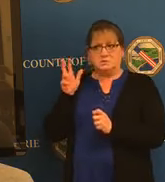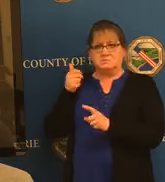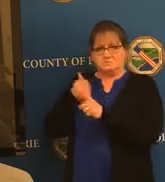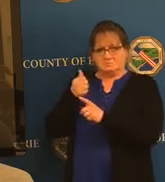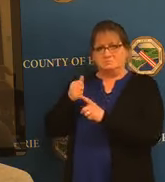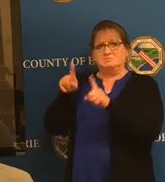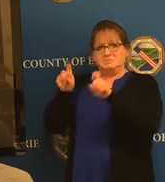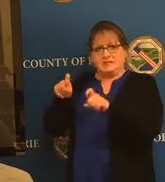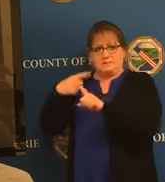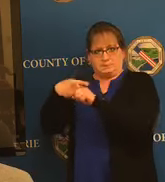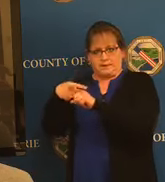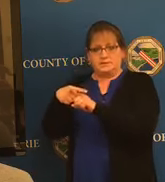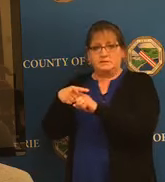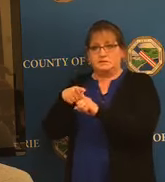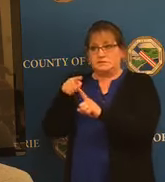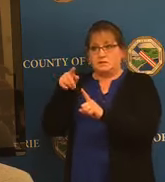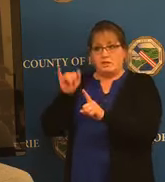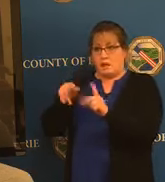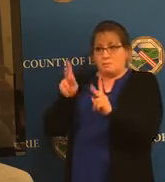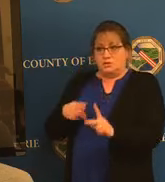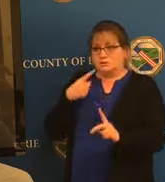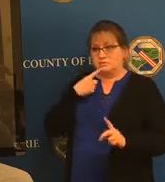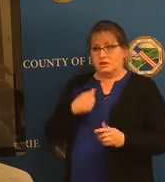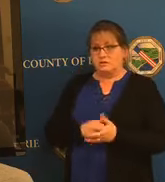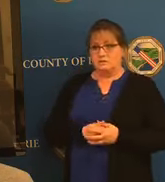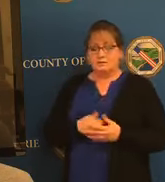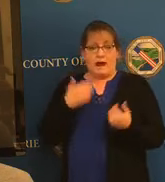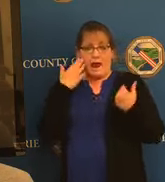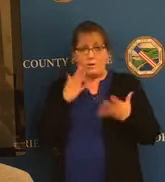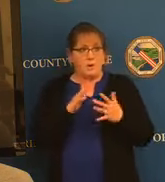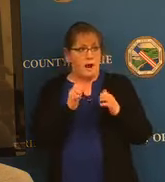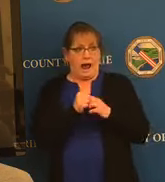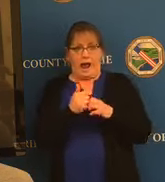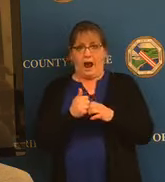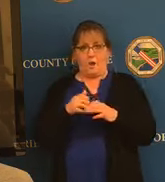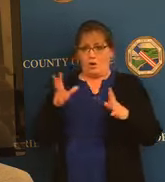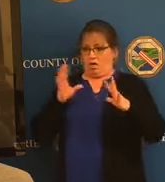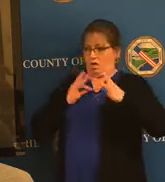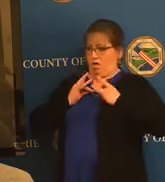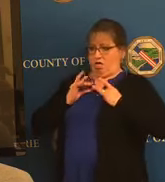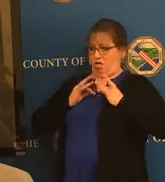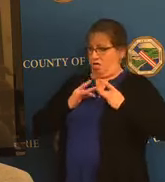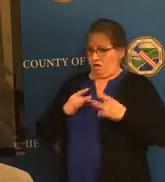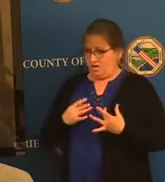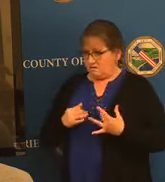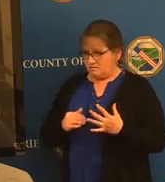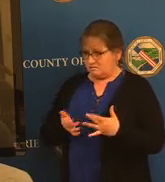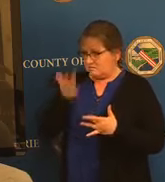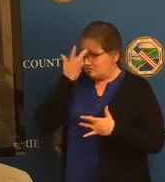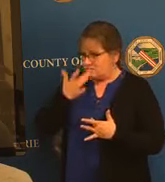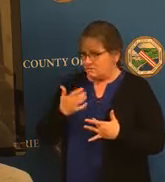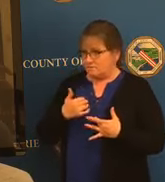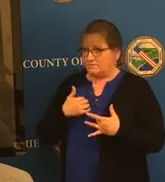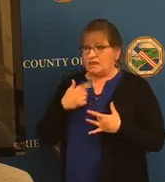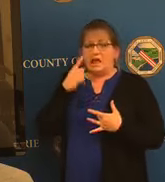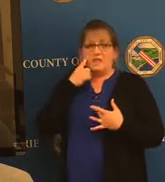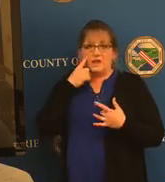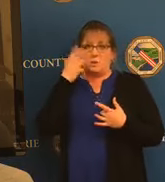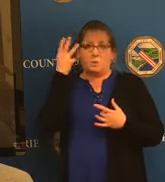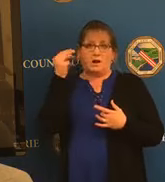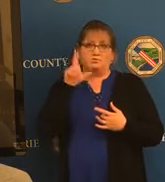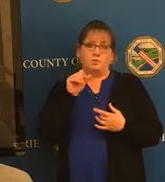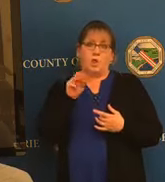know basically said, I don't know how I got it, but I think I got it when I went out, and I went out to a